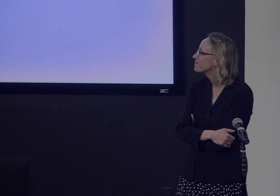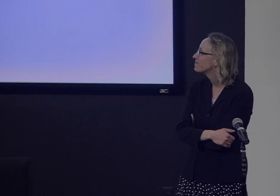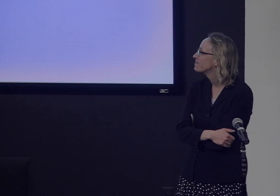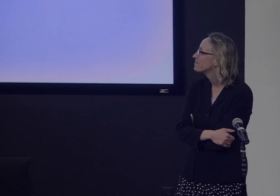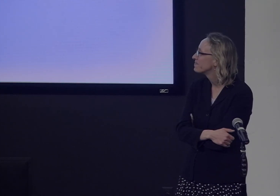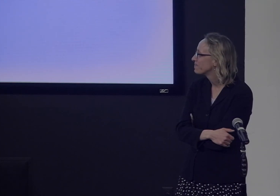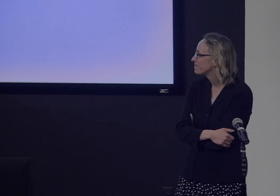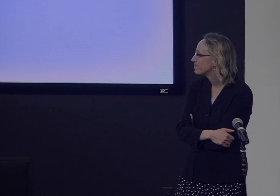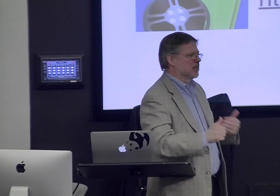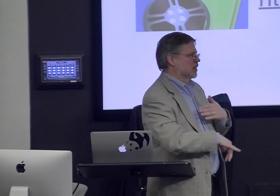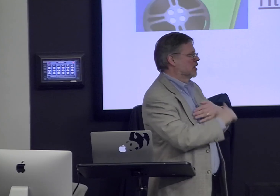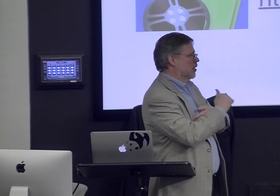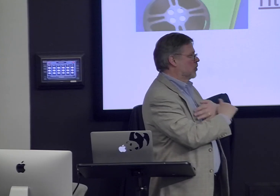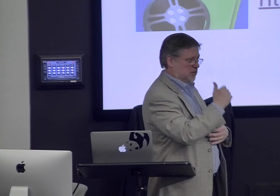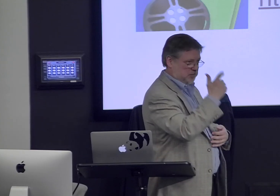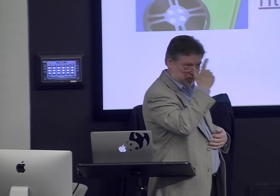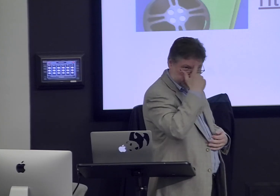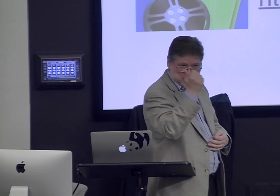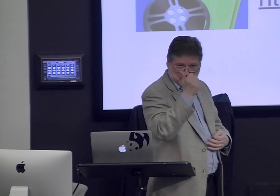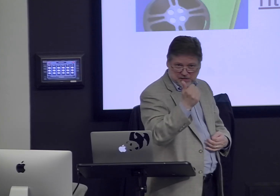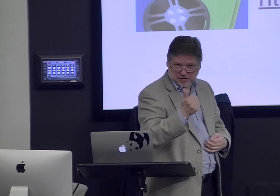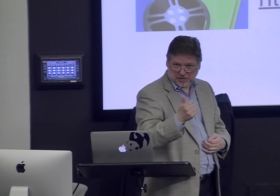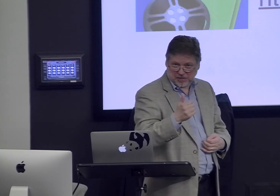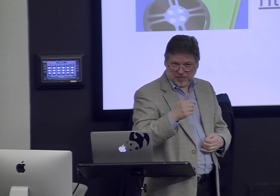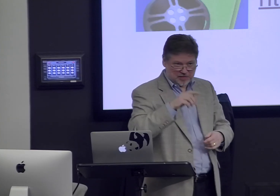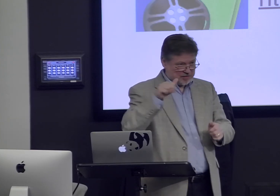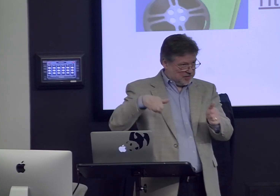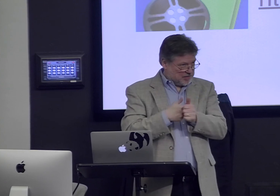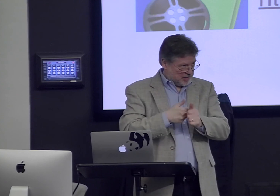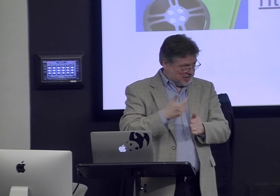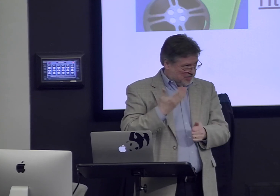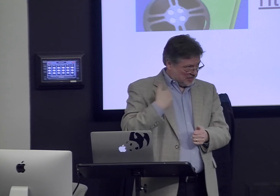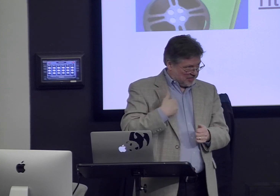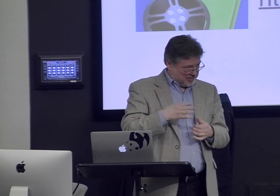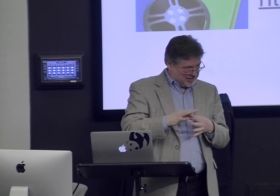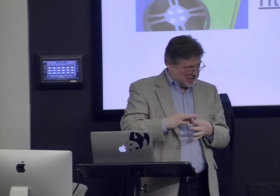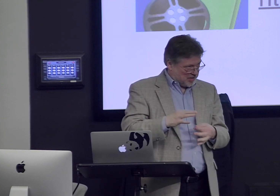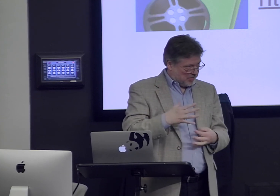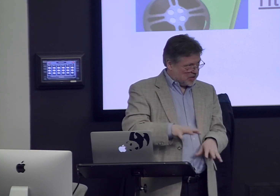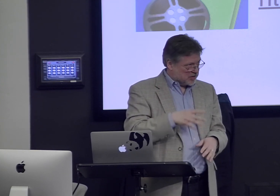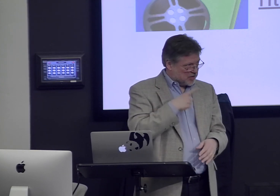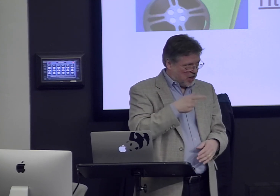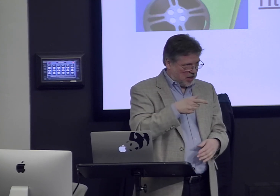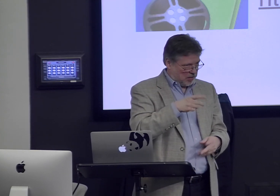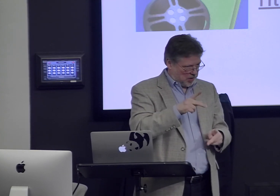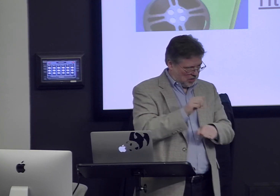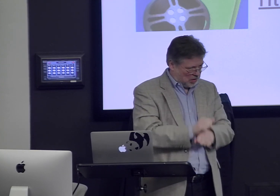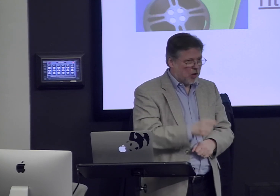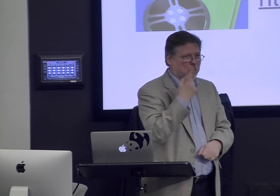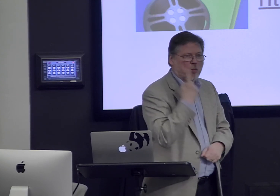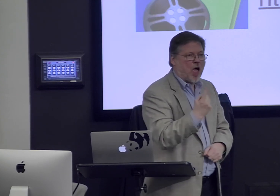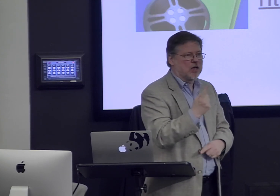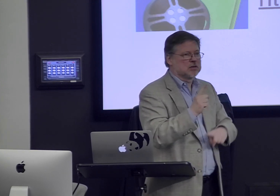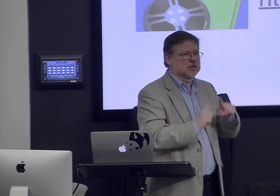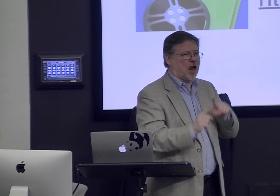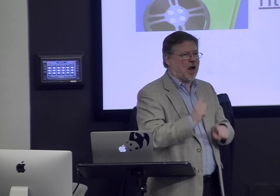dictionaries intended for wide audiences that don't fully understand the intent. For example, the WFD published a